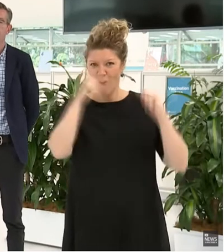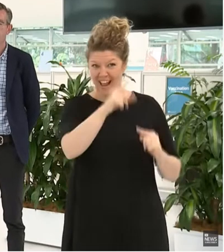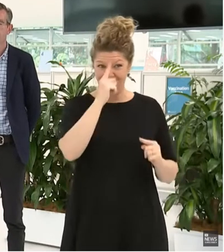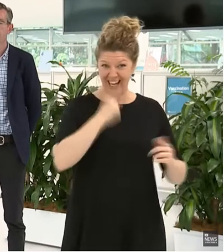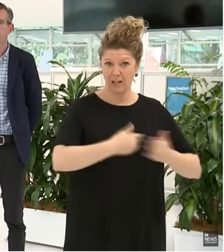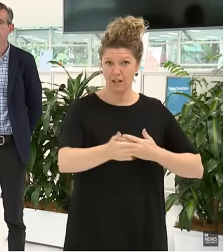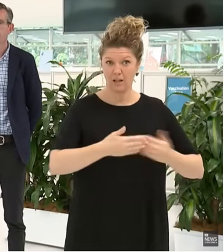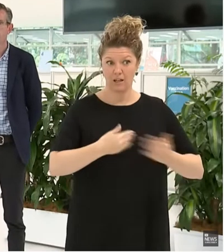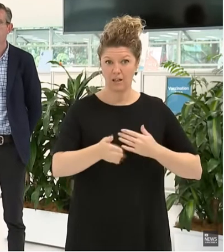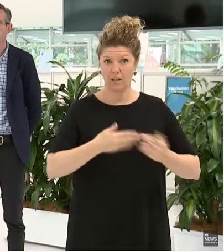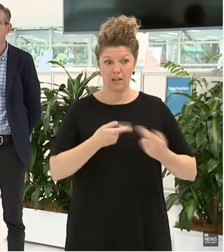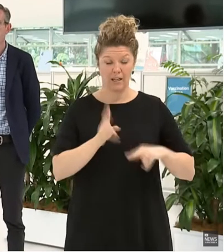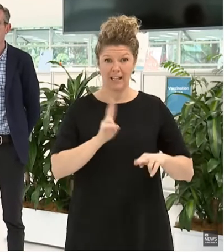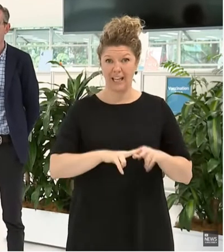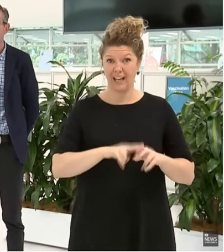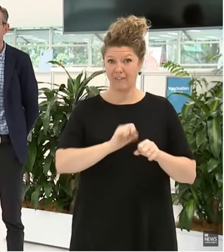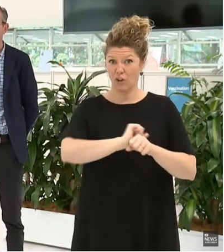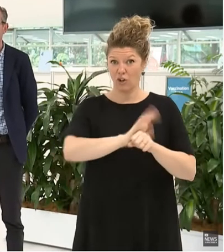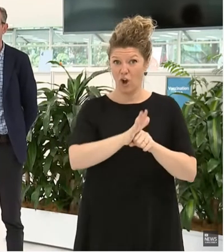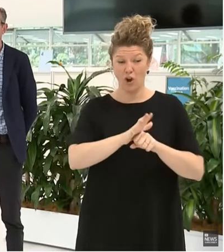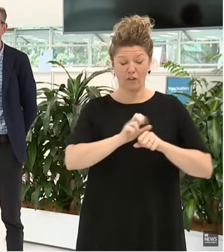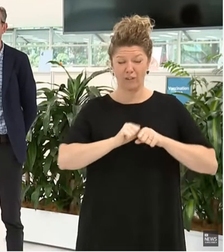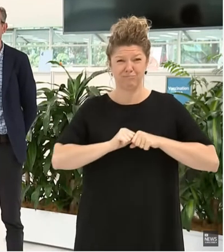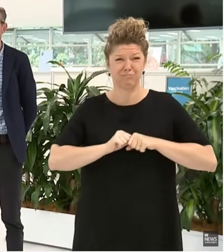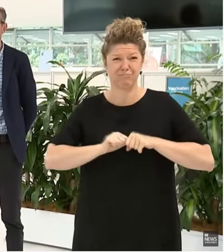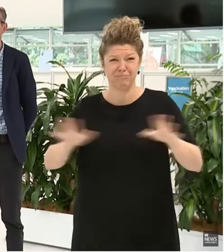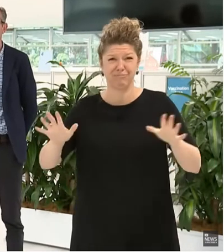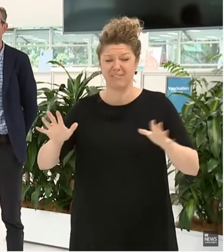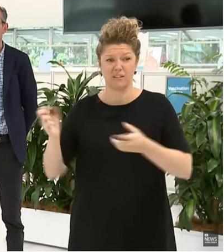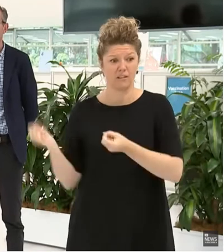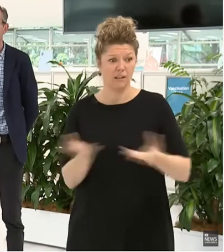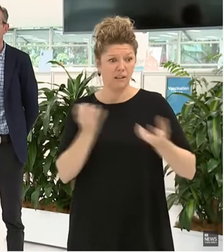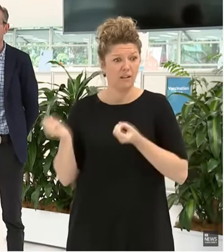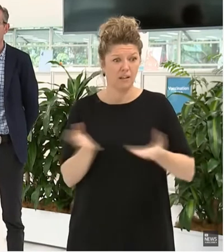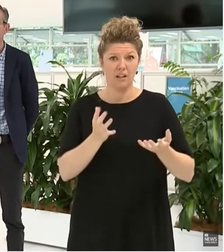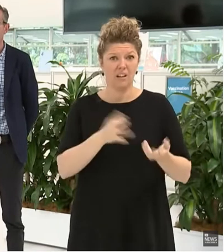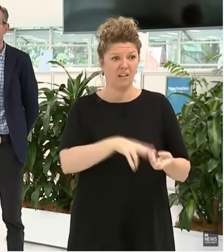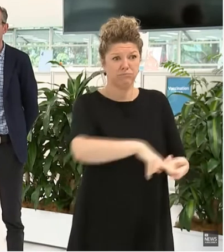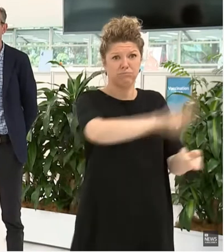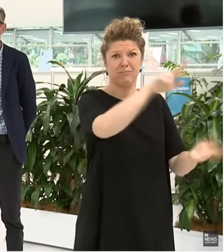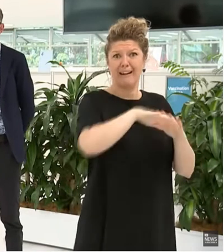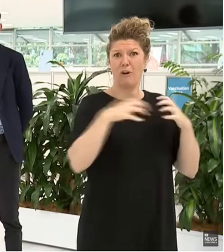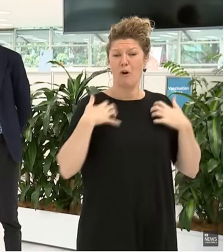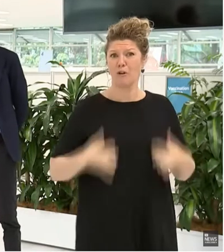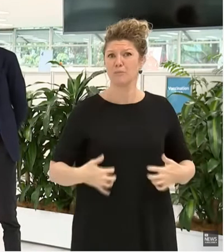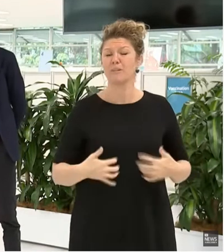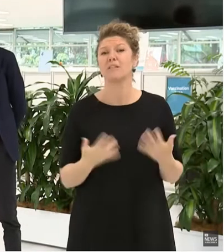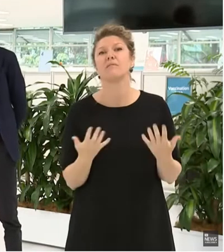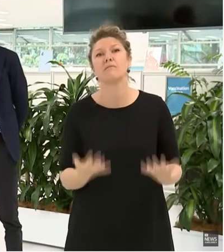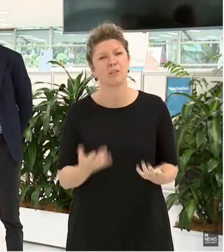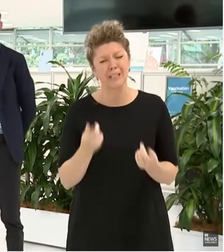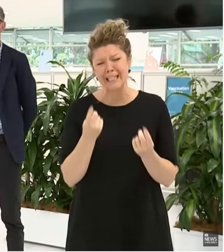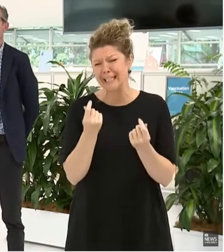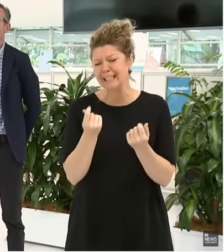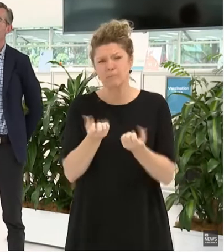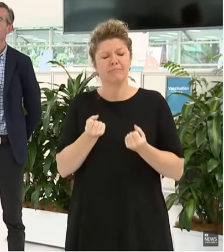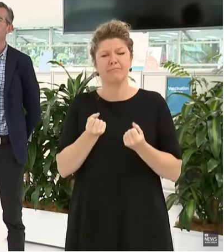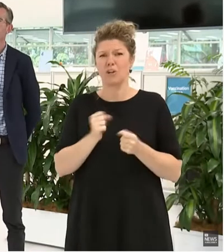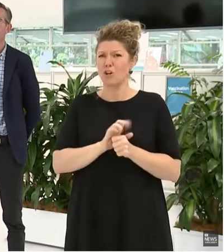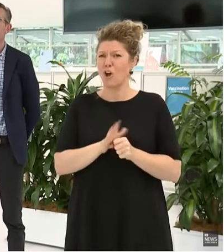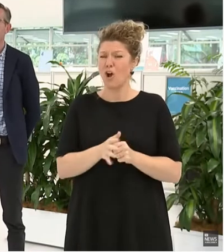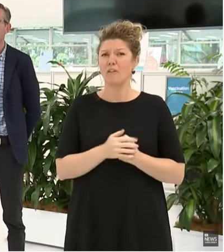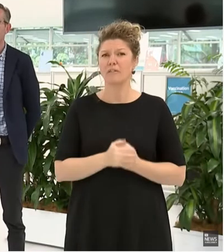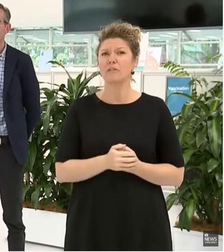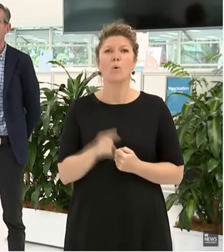virus that is so transmissible. It's extremely transmissible. And generally, what we're finding, though, in the early stages, and